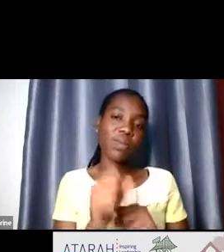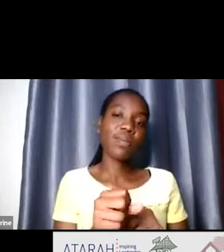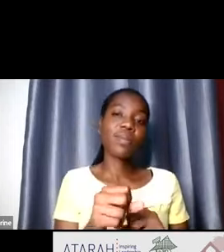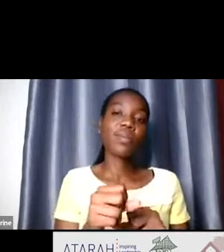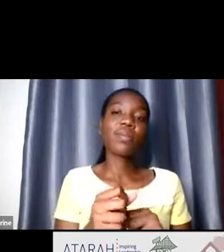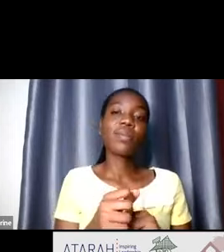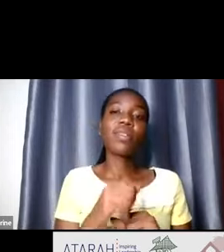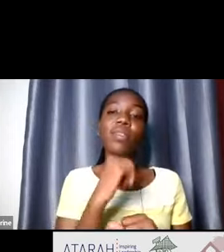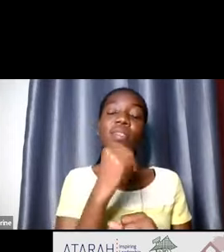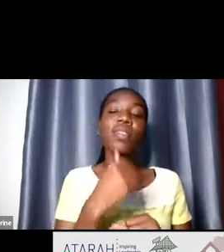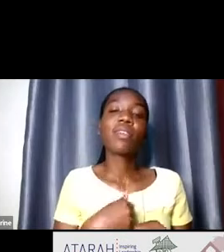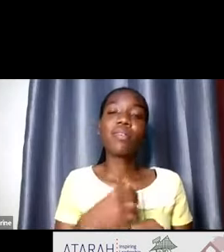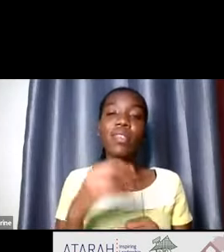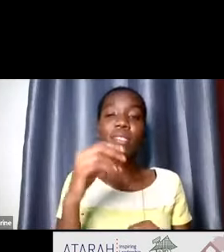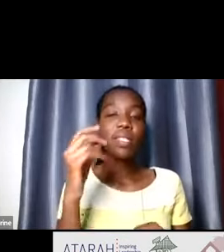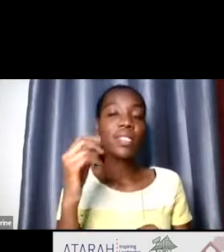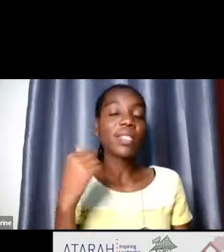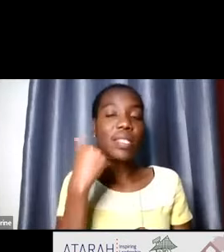disease.